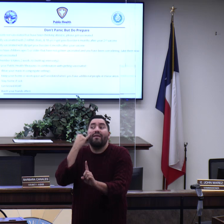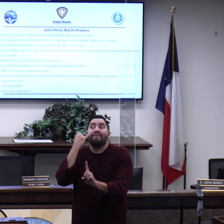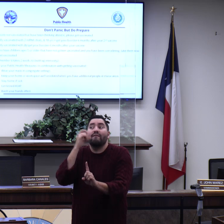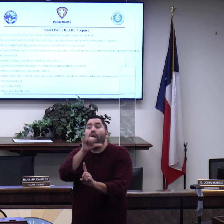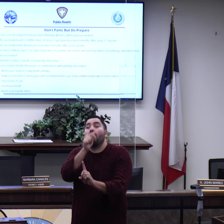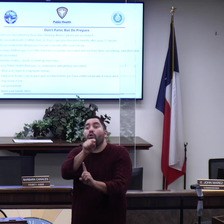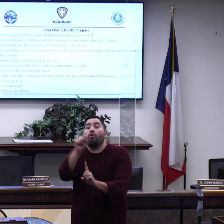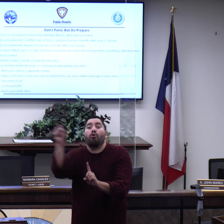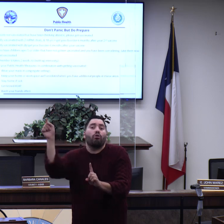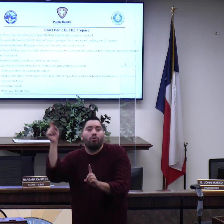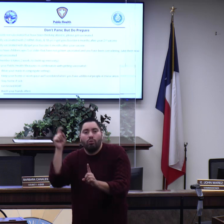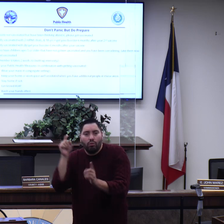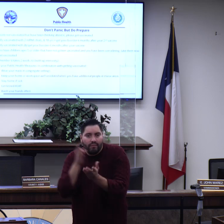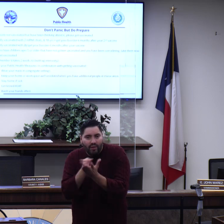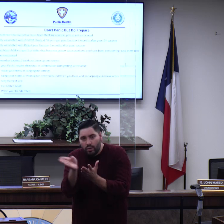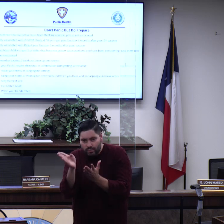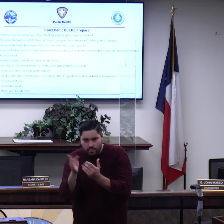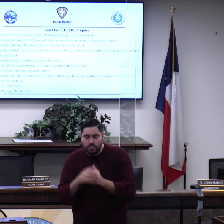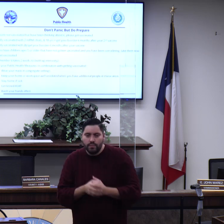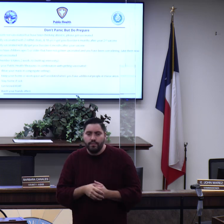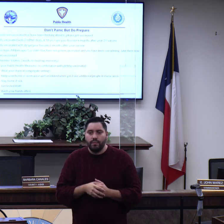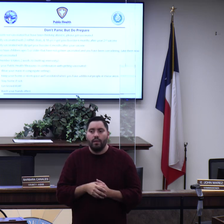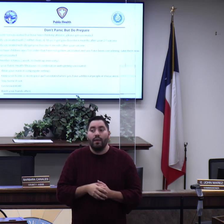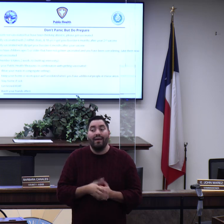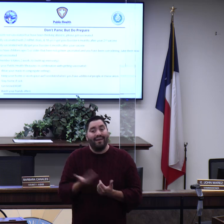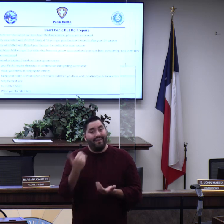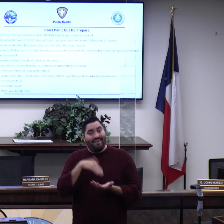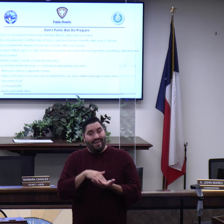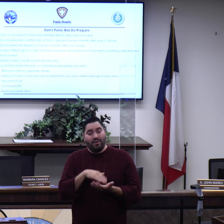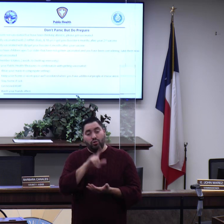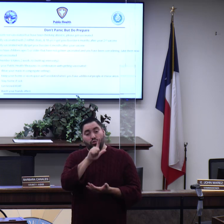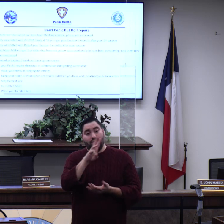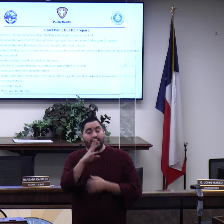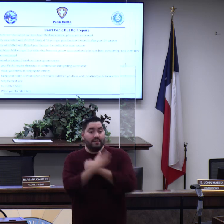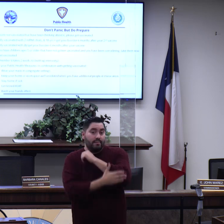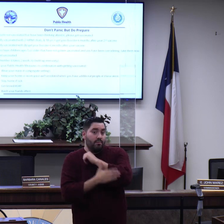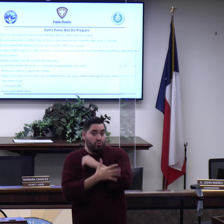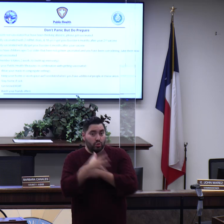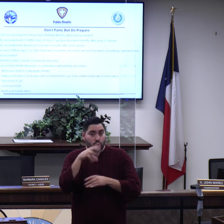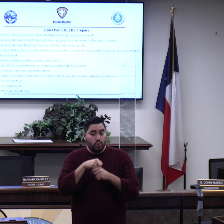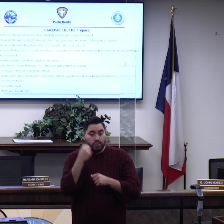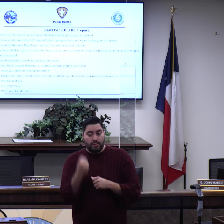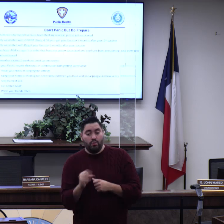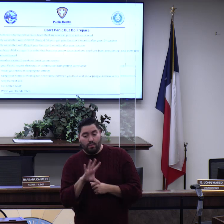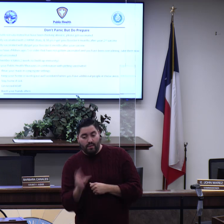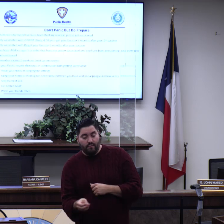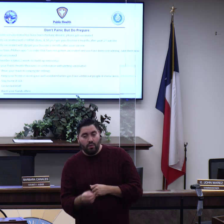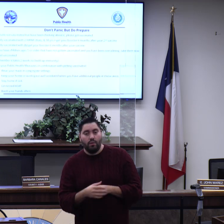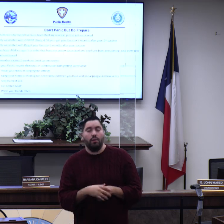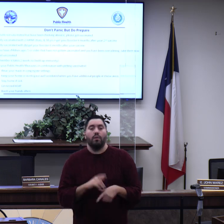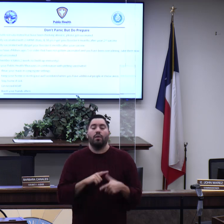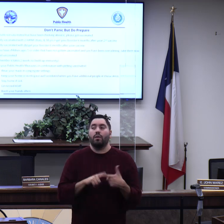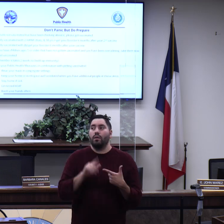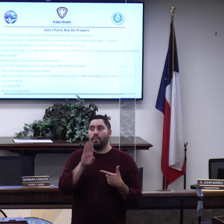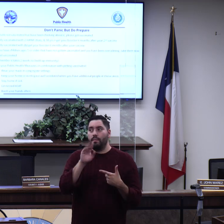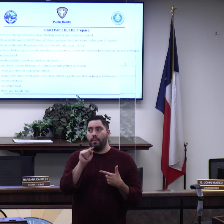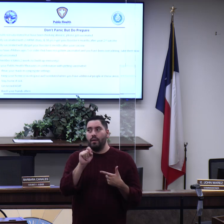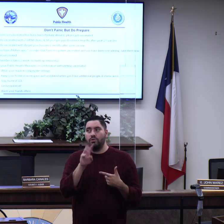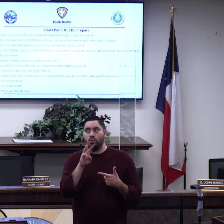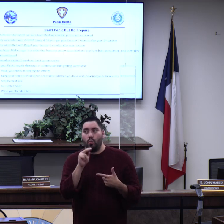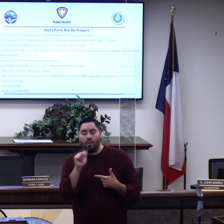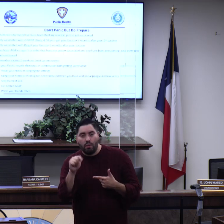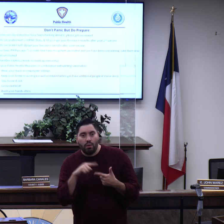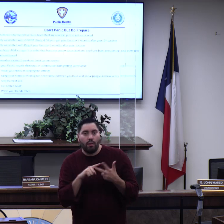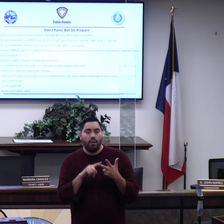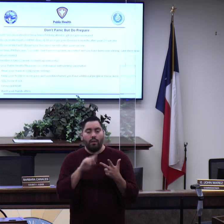scenarios. The Omicron has been detected again in the 26 countries, including South Africa, Botswana,